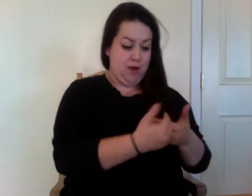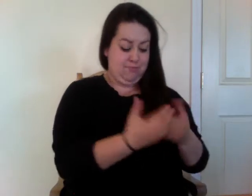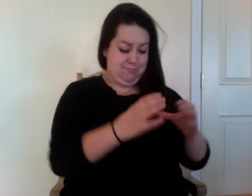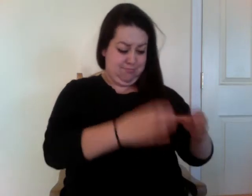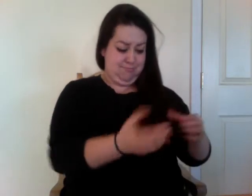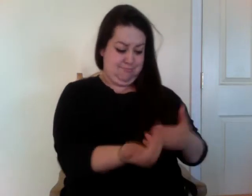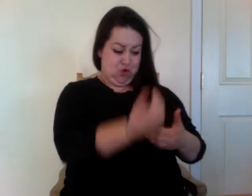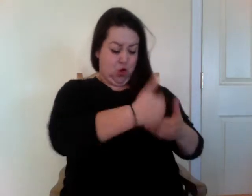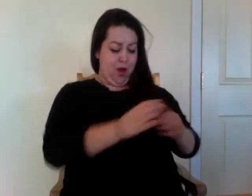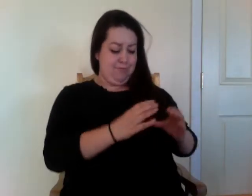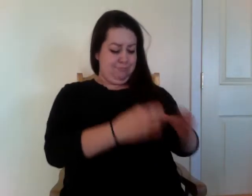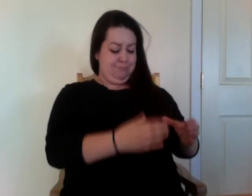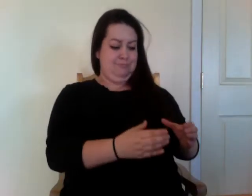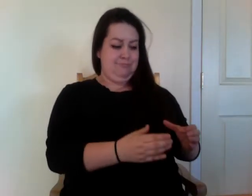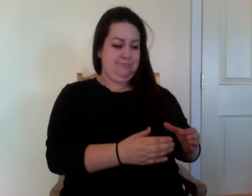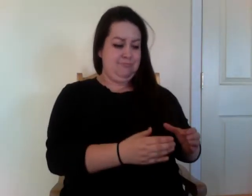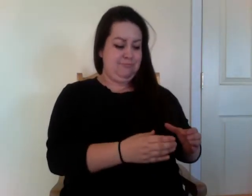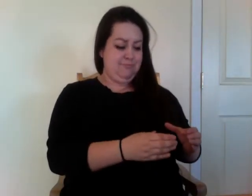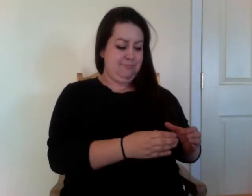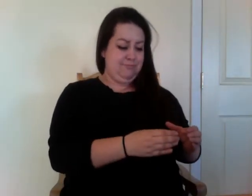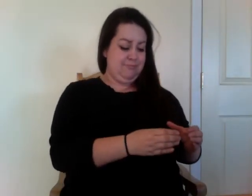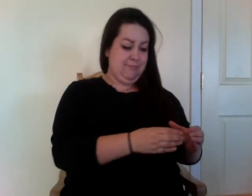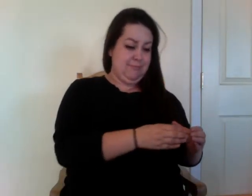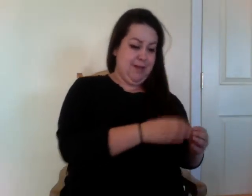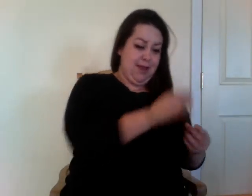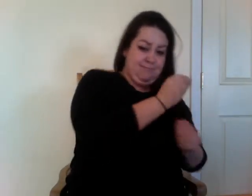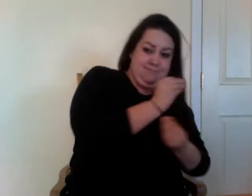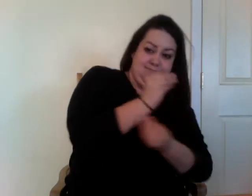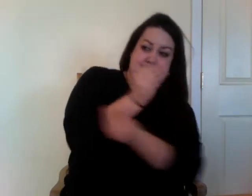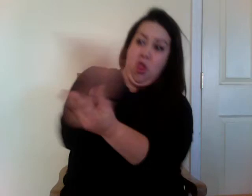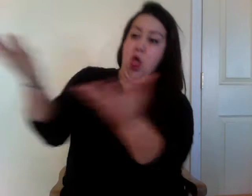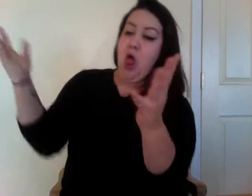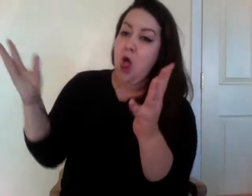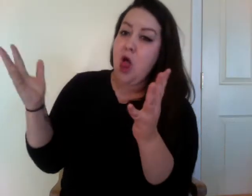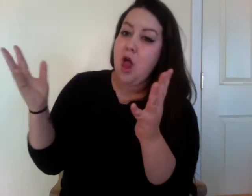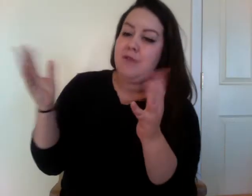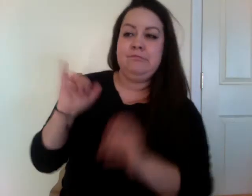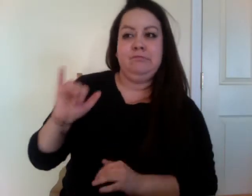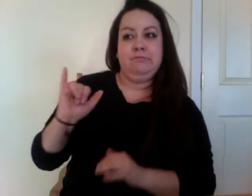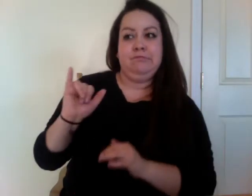we can share to outside entities regarding student records.